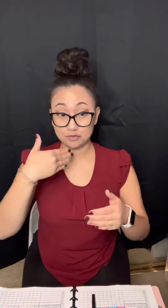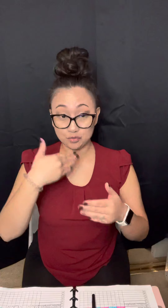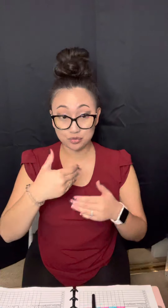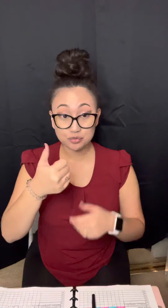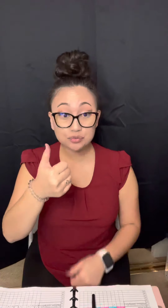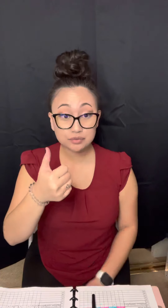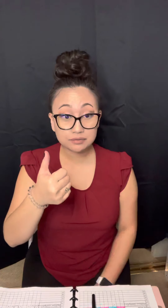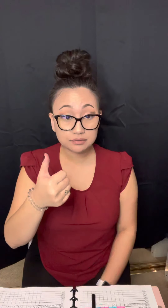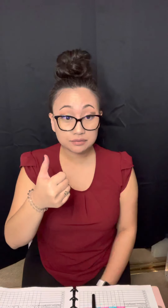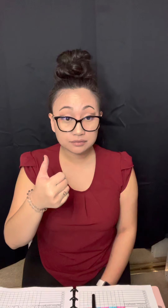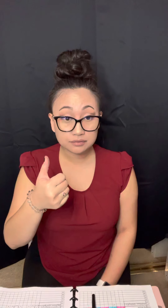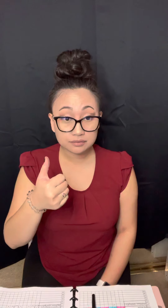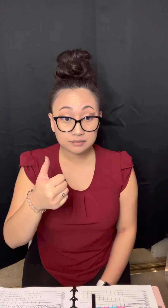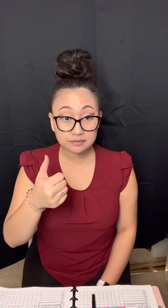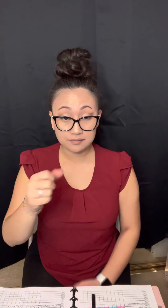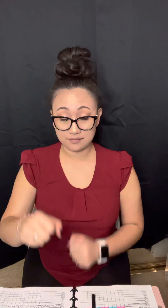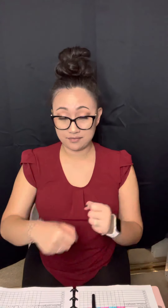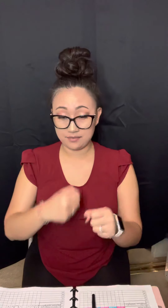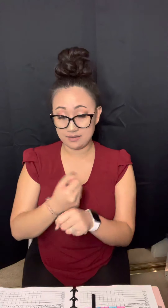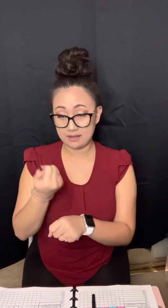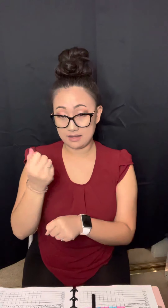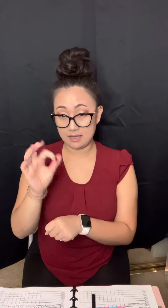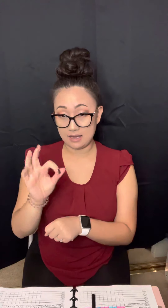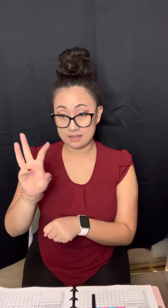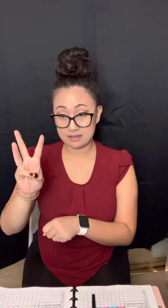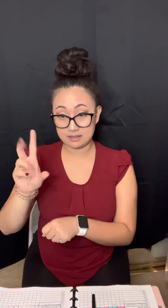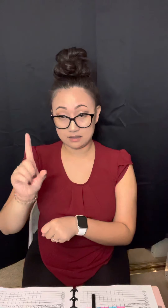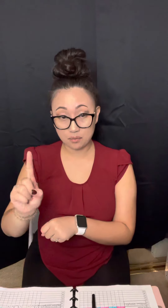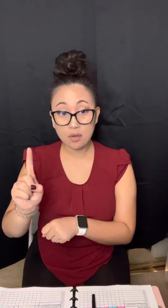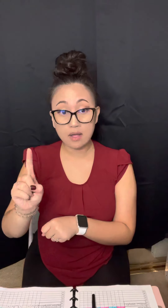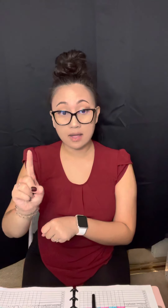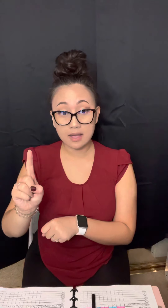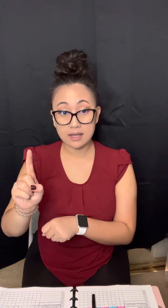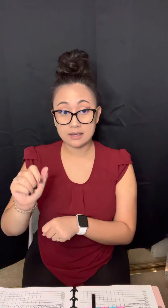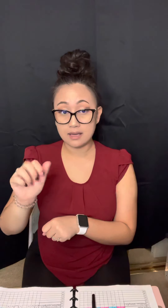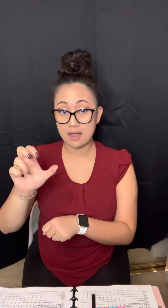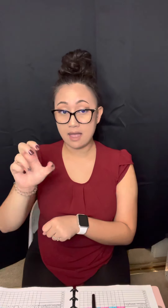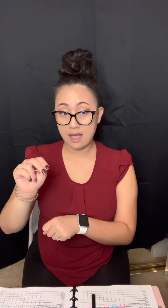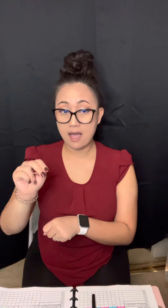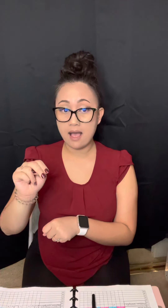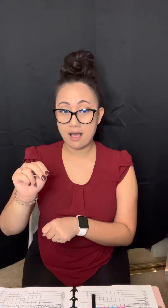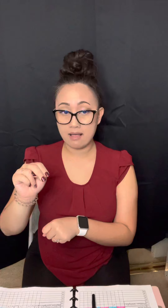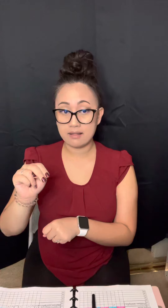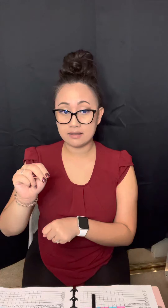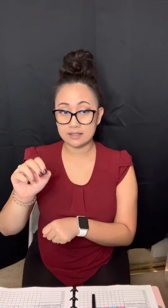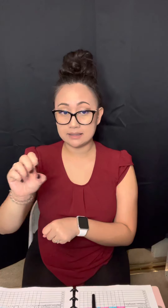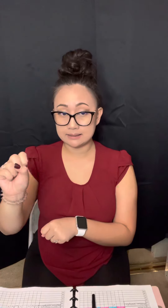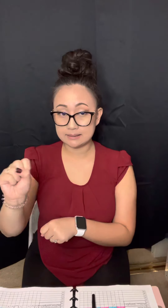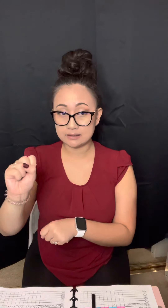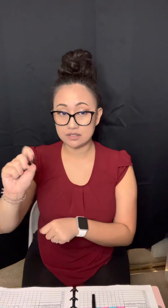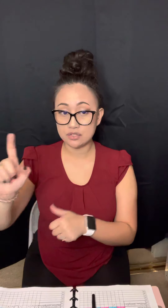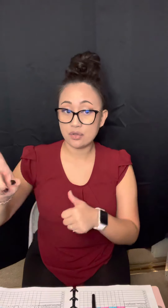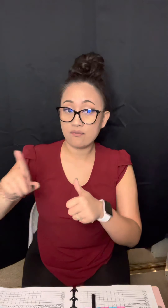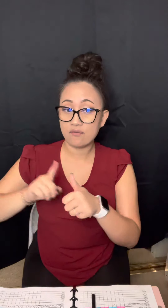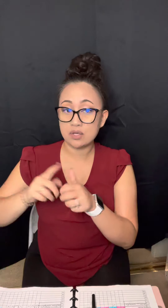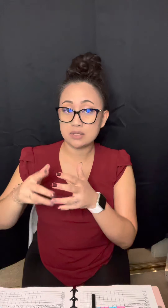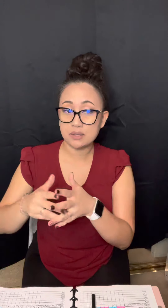In 1961, Alan Shepard became the first American to go